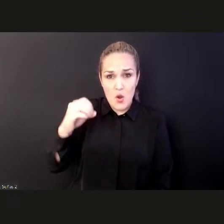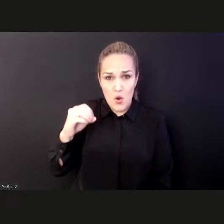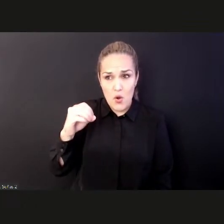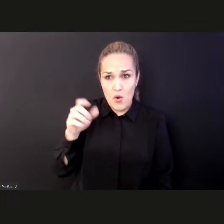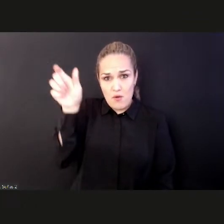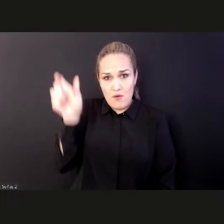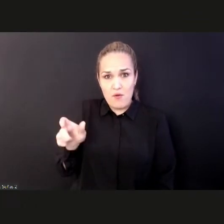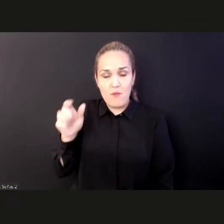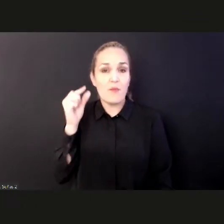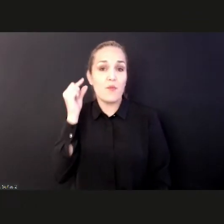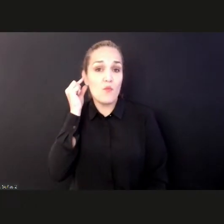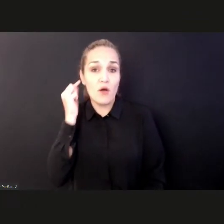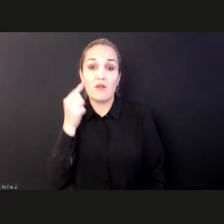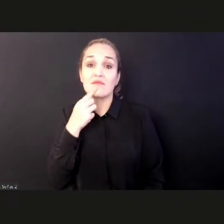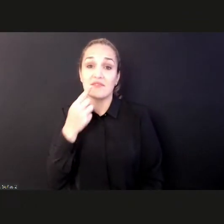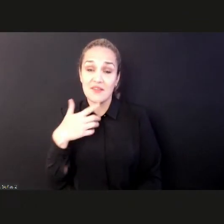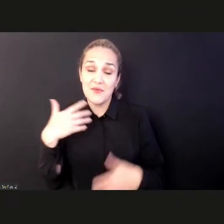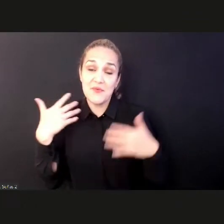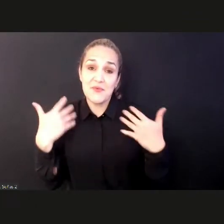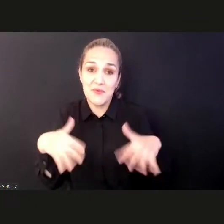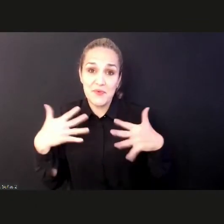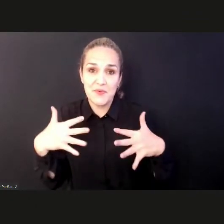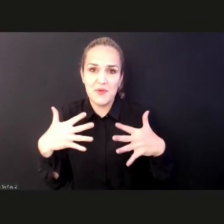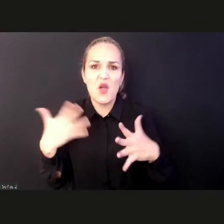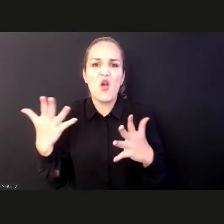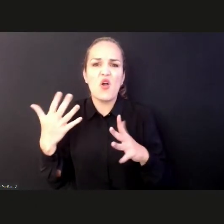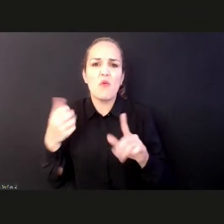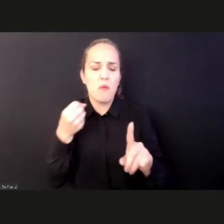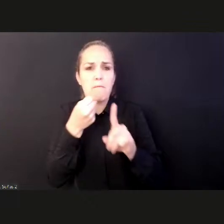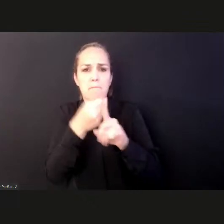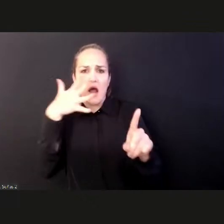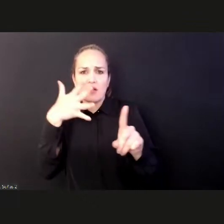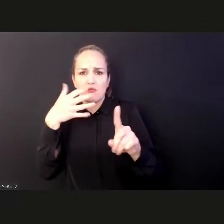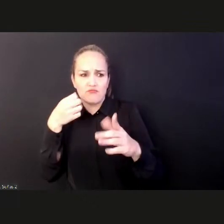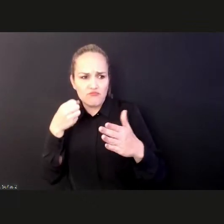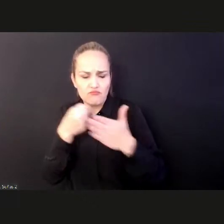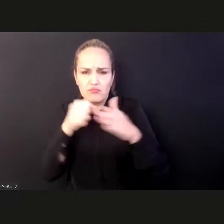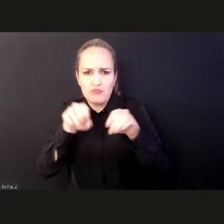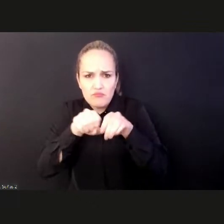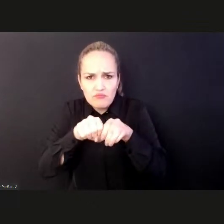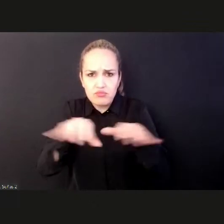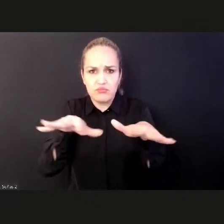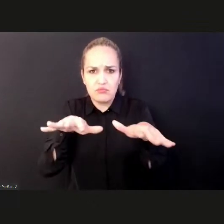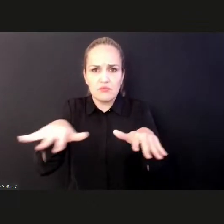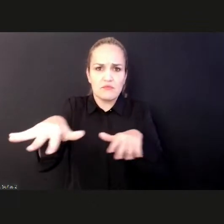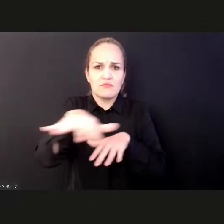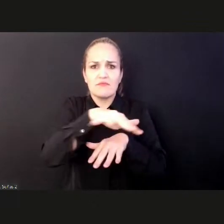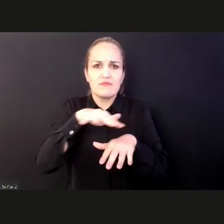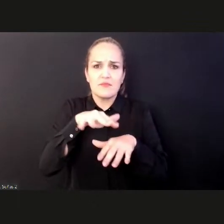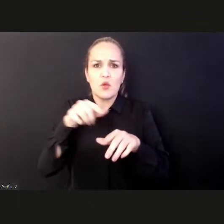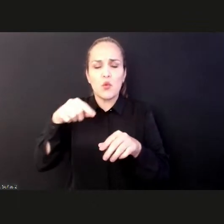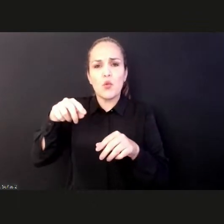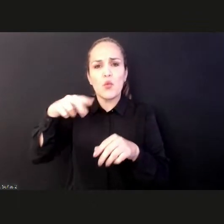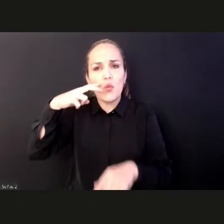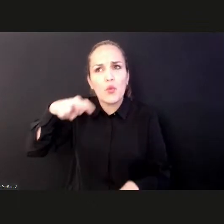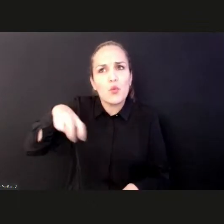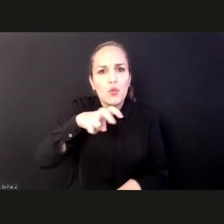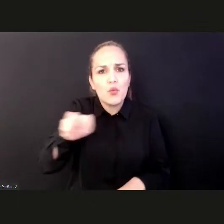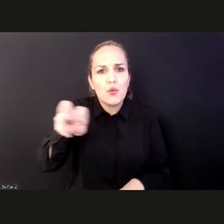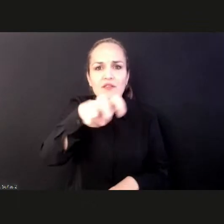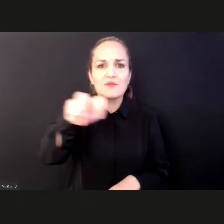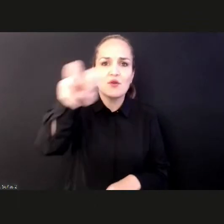call tourism-driven infrastructure can have substantial, exponential